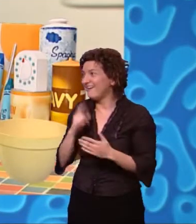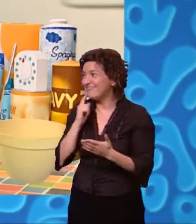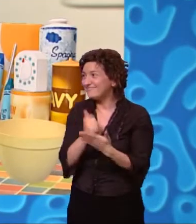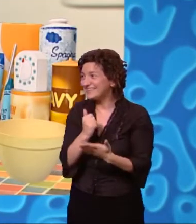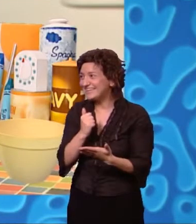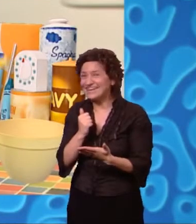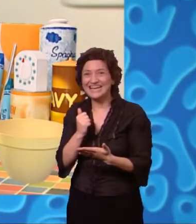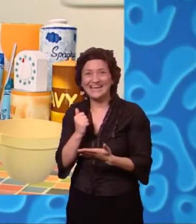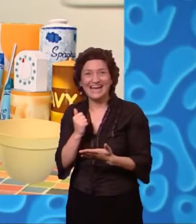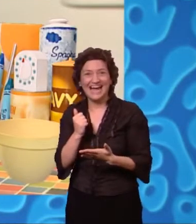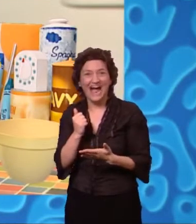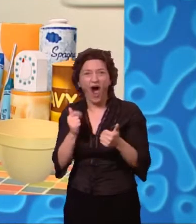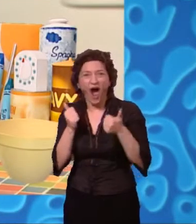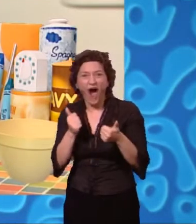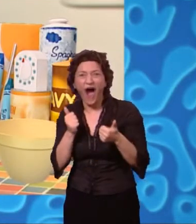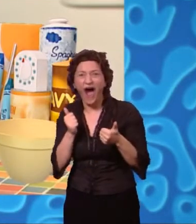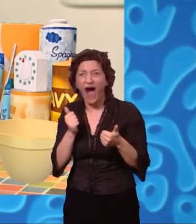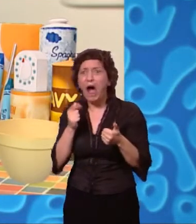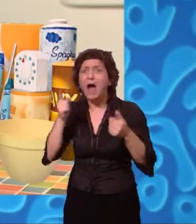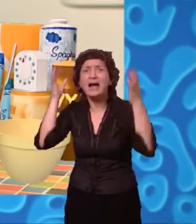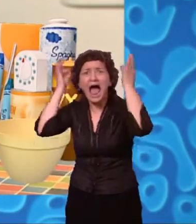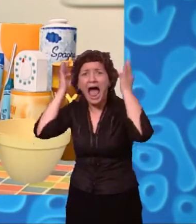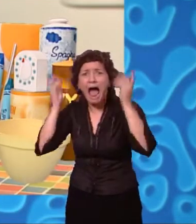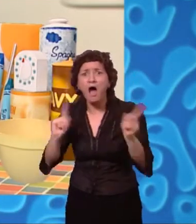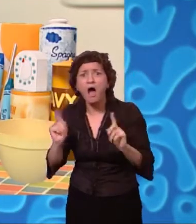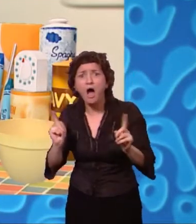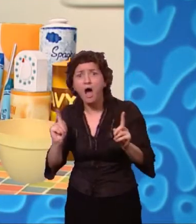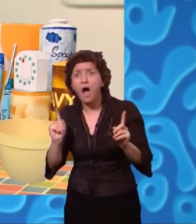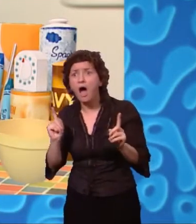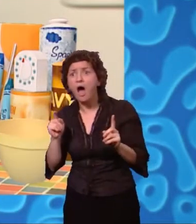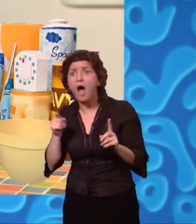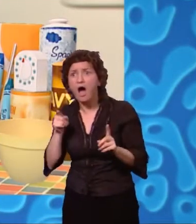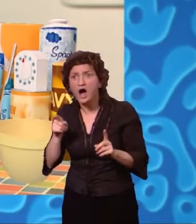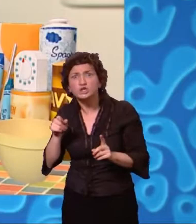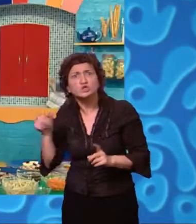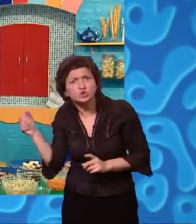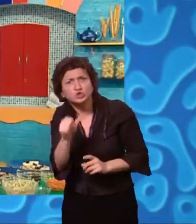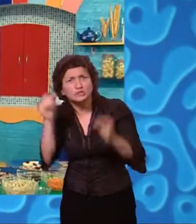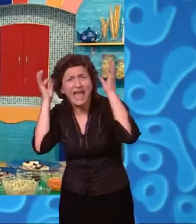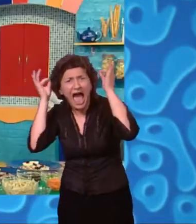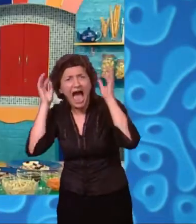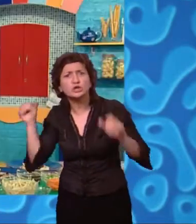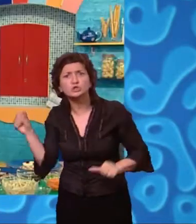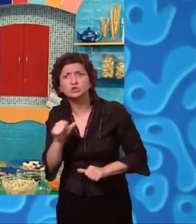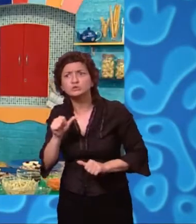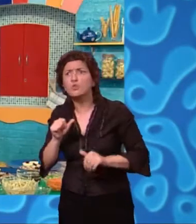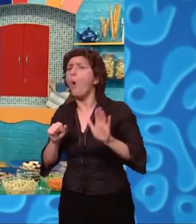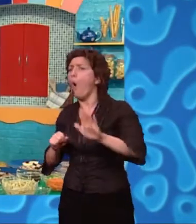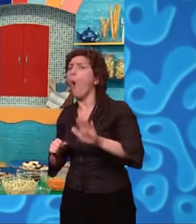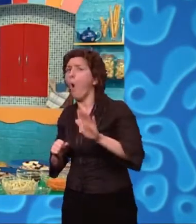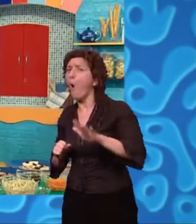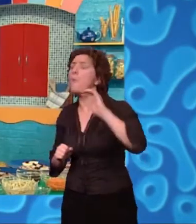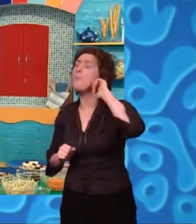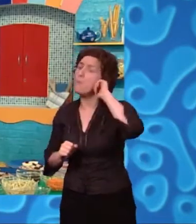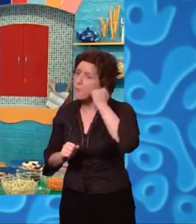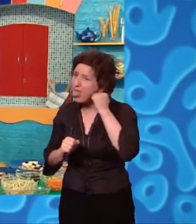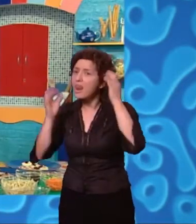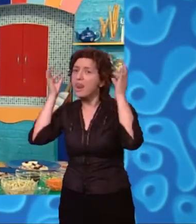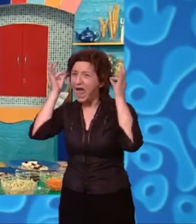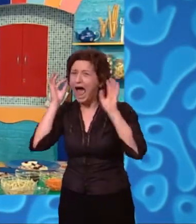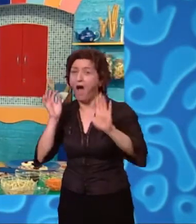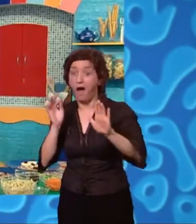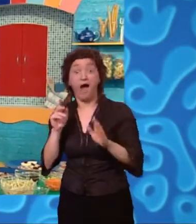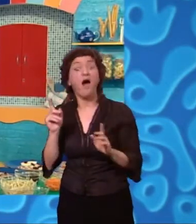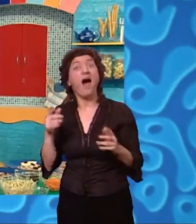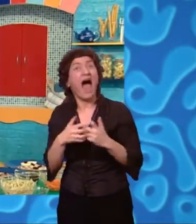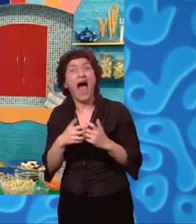great, Ben. But what about hair? Are they going to have any hair? Oh, yes, Maul. Now we're going to make the bean sprout salad,